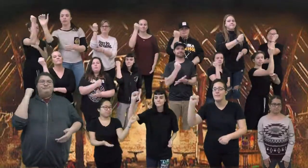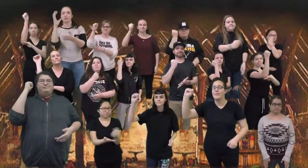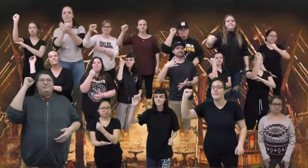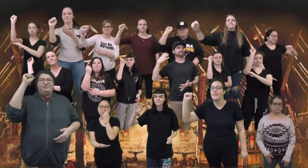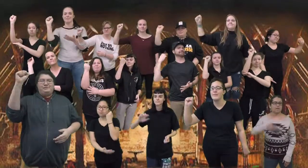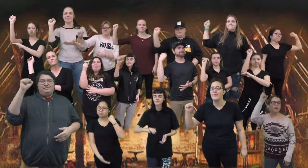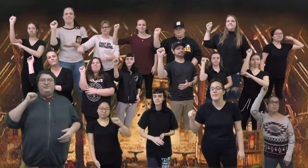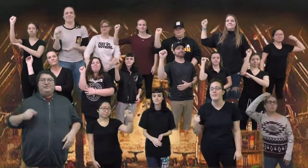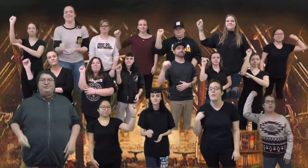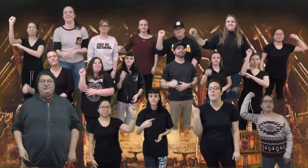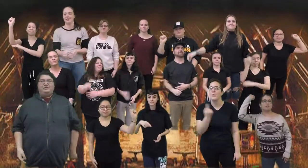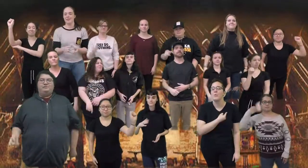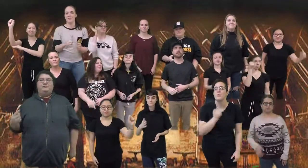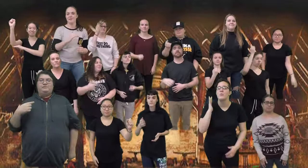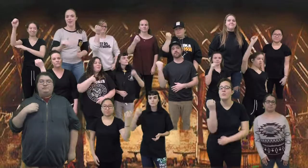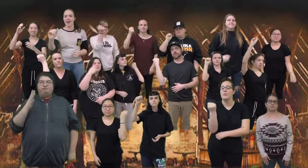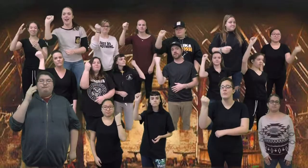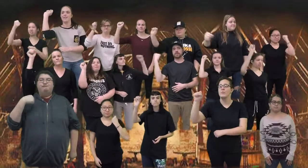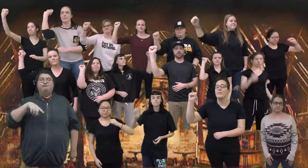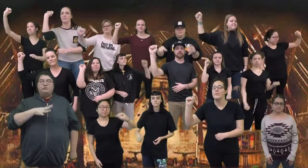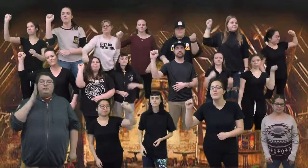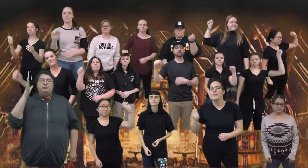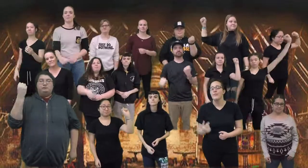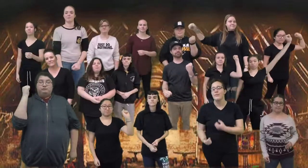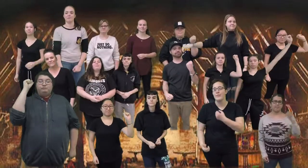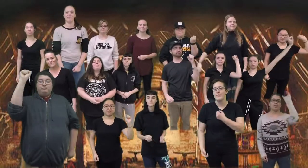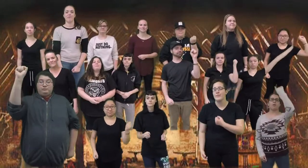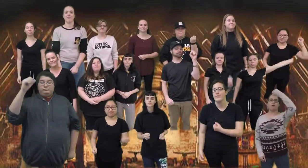my shot We gonna rise up, time to take a shot